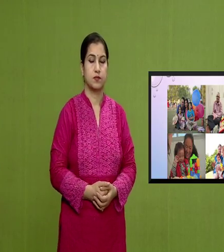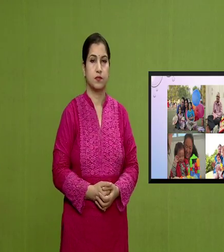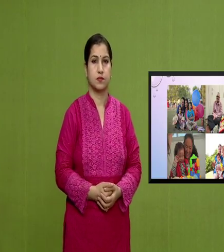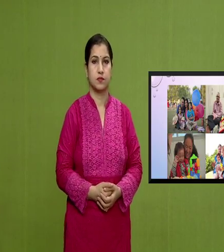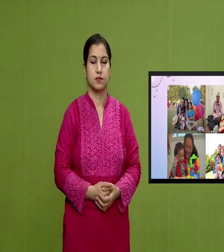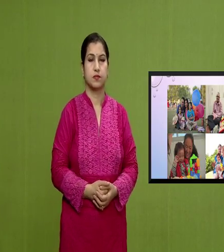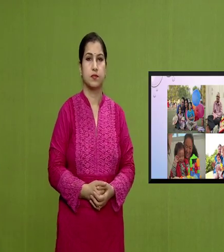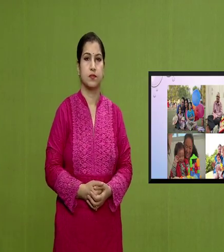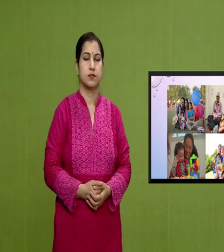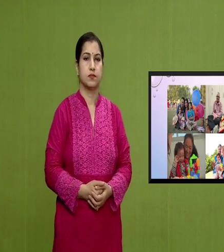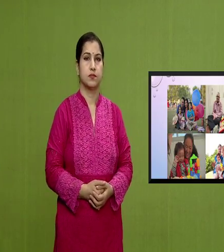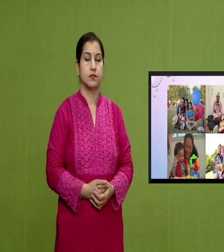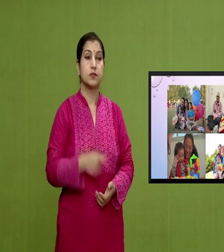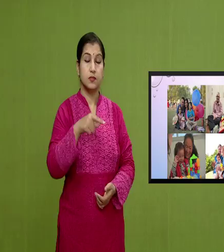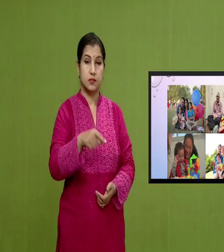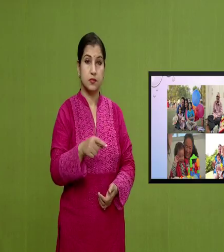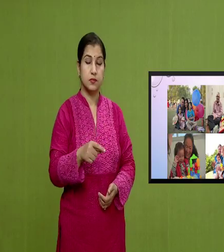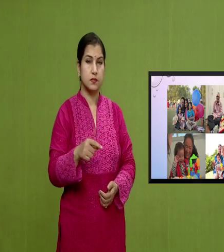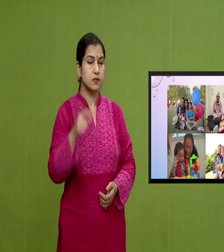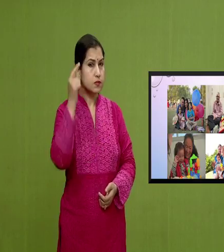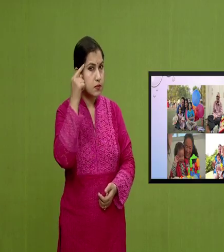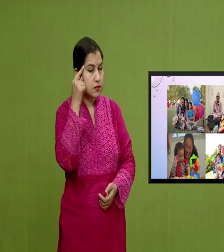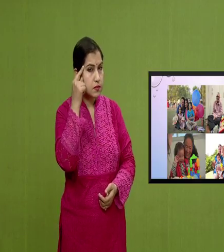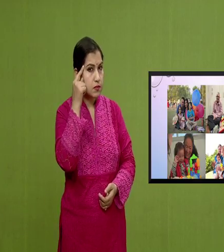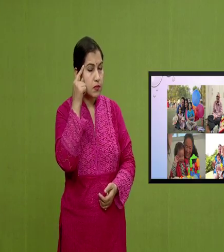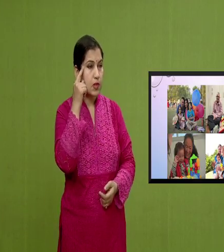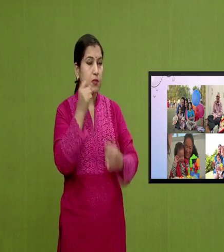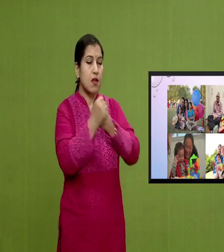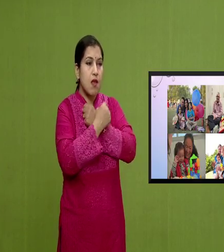genuine concern and love for others.